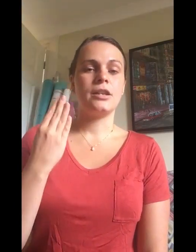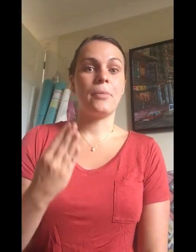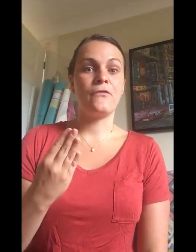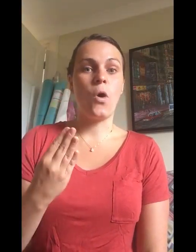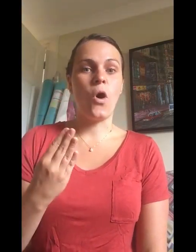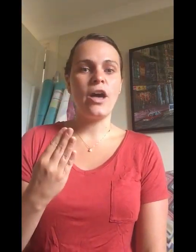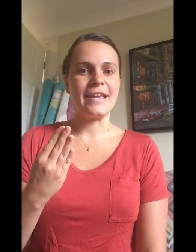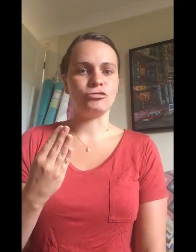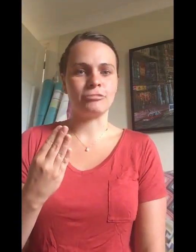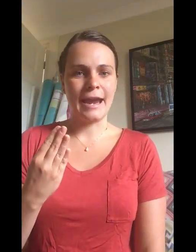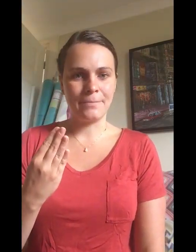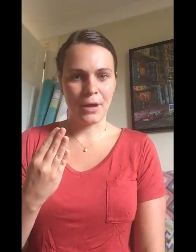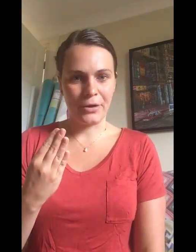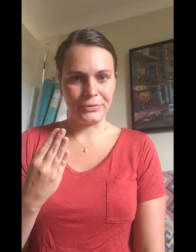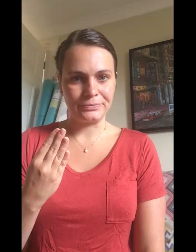Number 4 is rainbow.